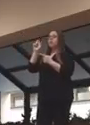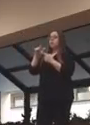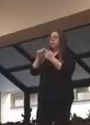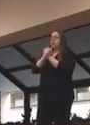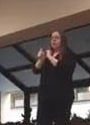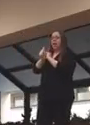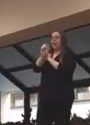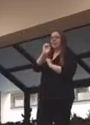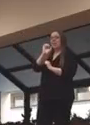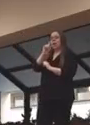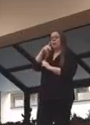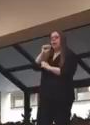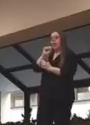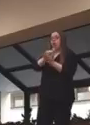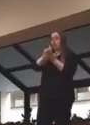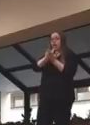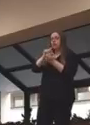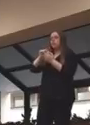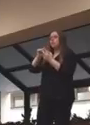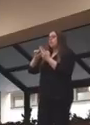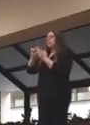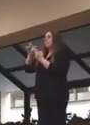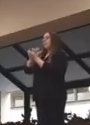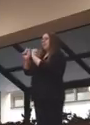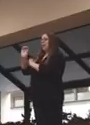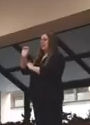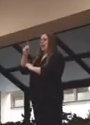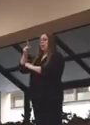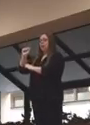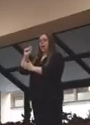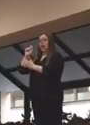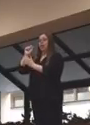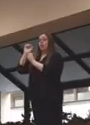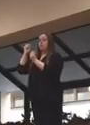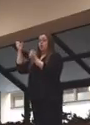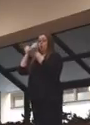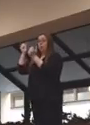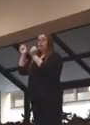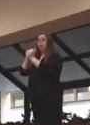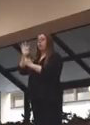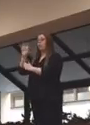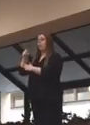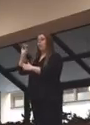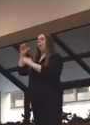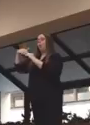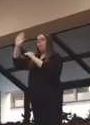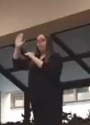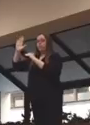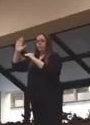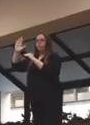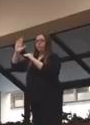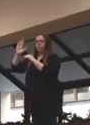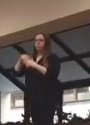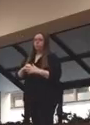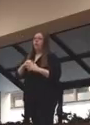So RID K-12 is you must pass the EIPA written, and you must pass the EIPA performance with a 4.0